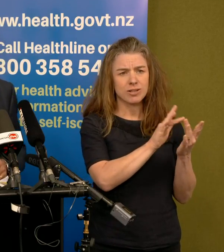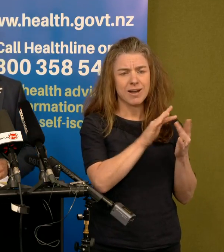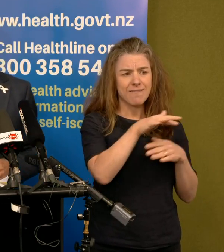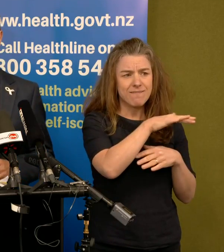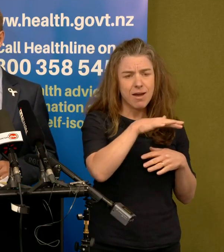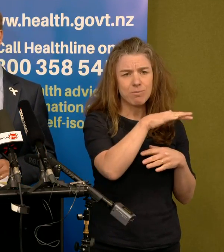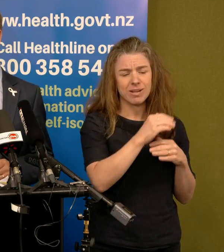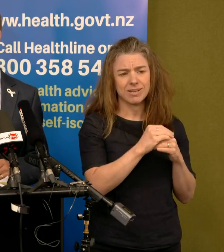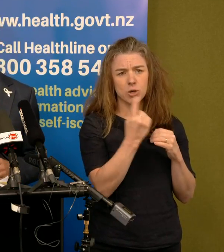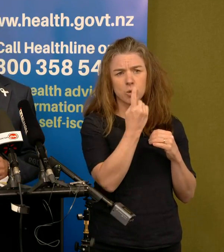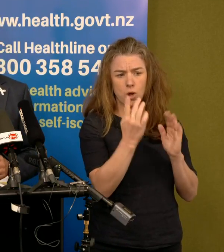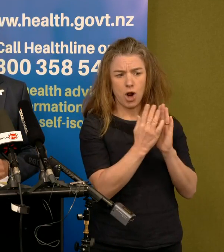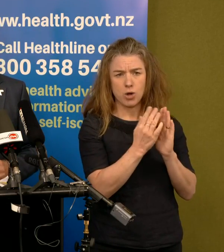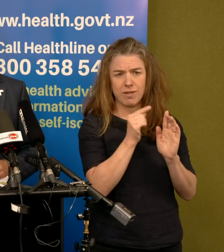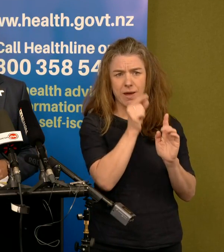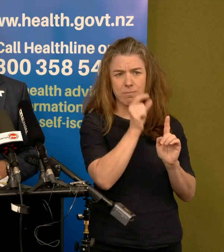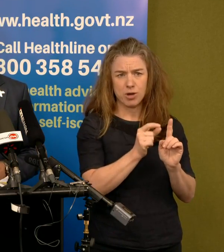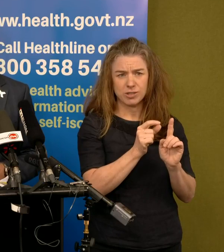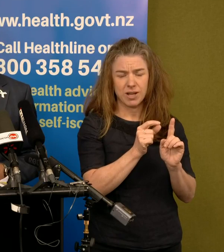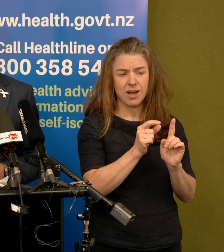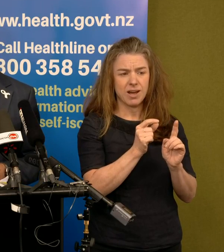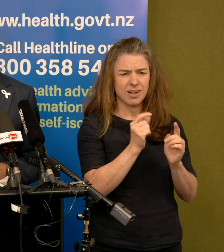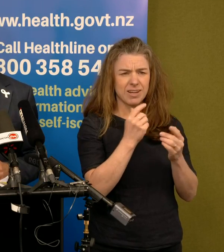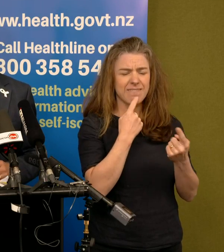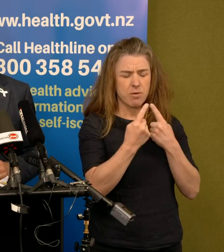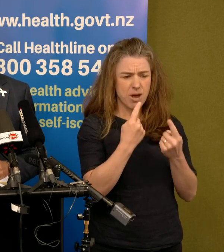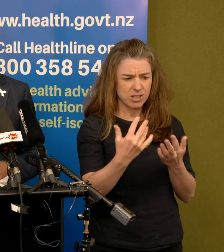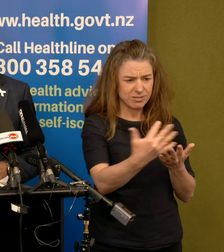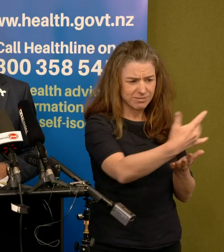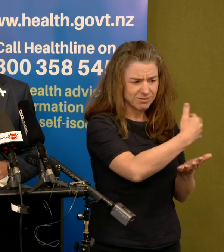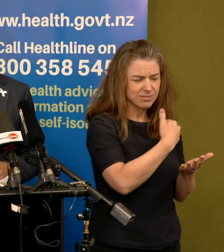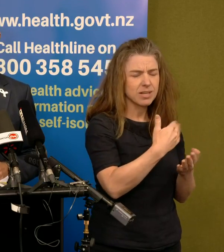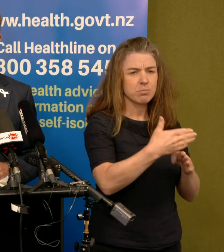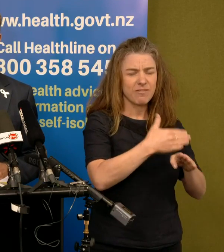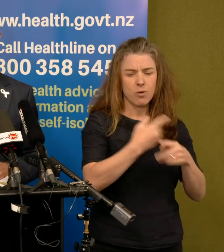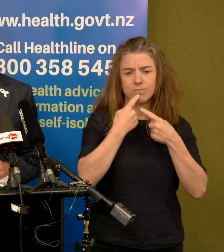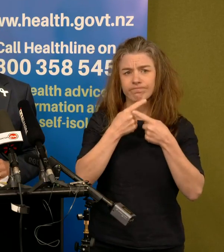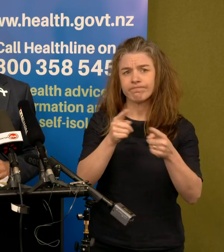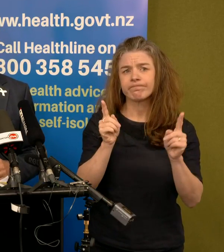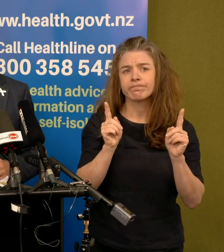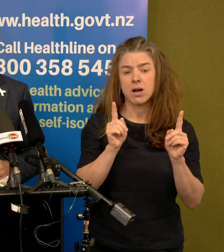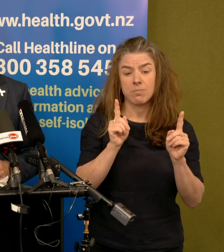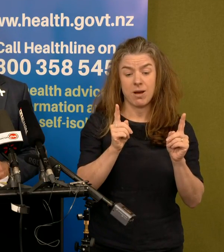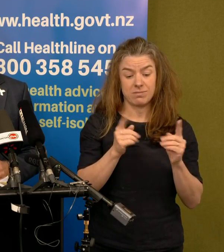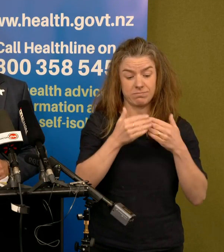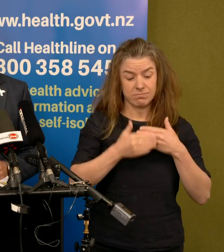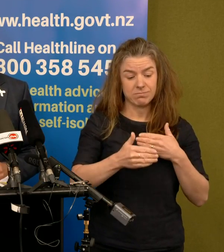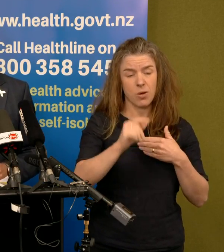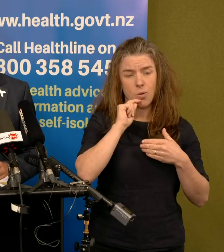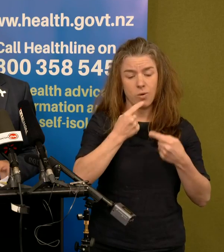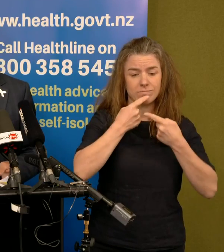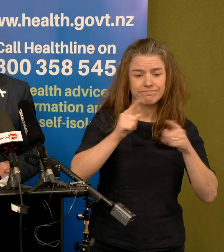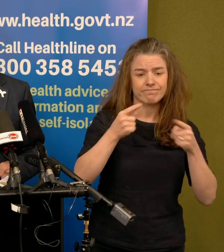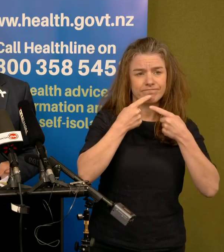process, and make sure everything is lined up before we share that information publicly. However, we will be doing it on a daily basis at